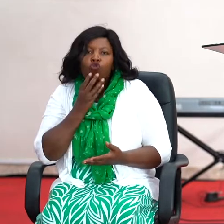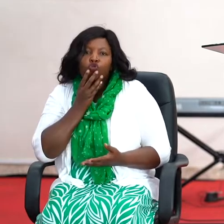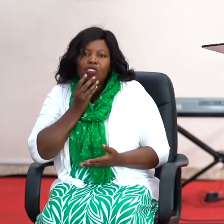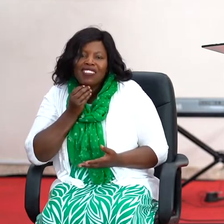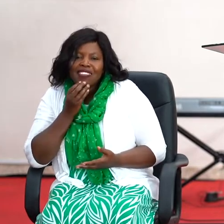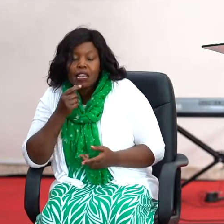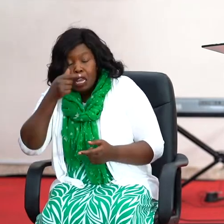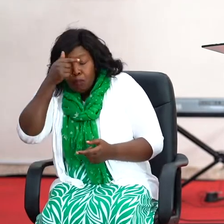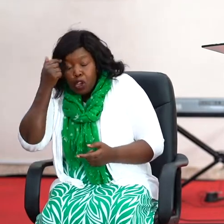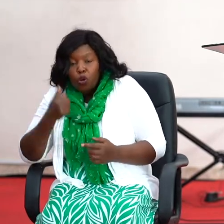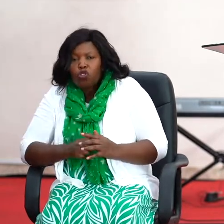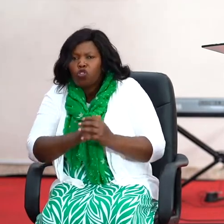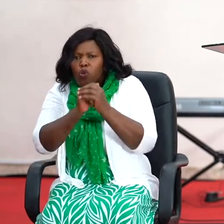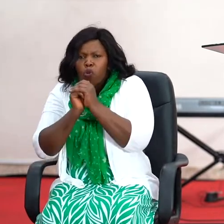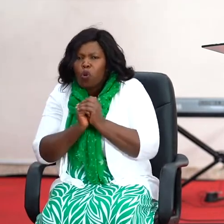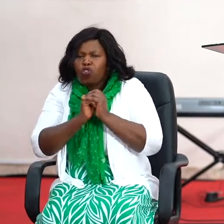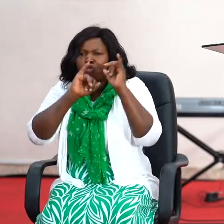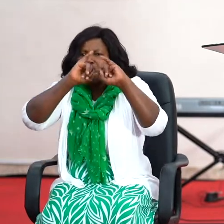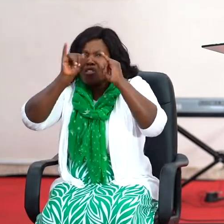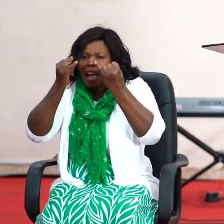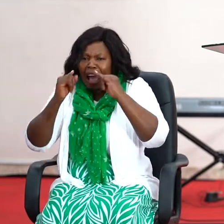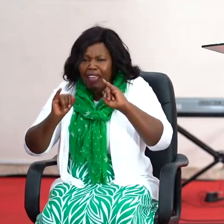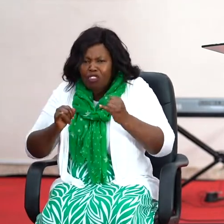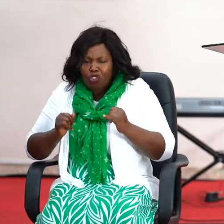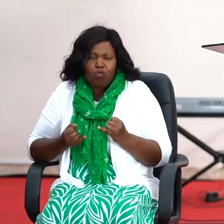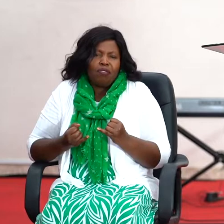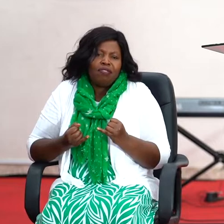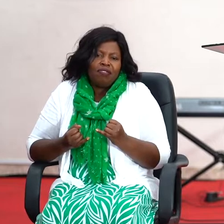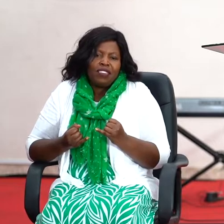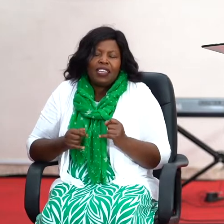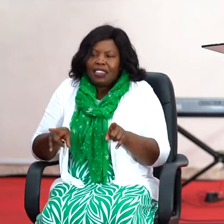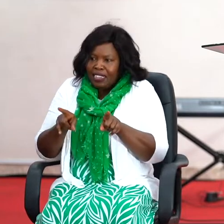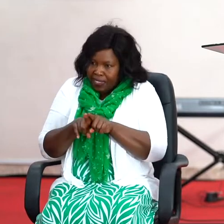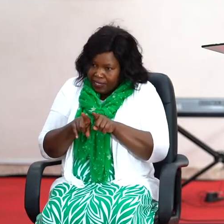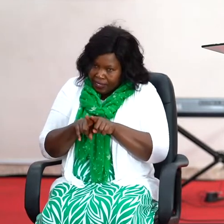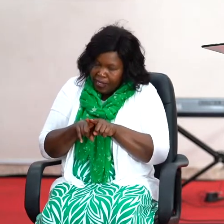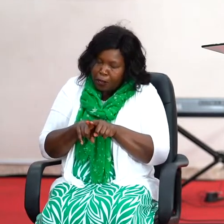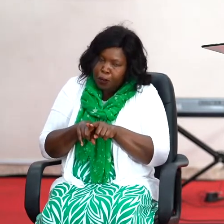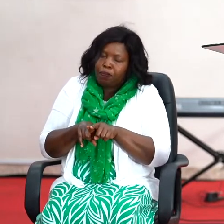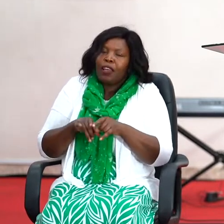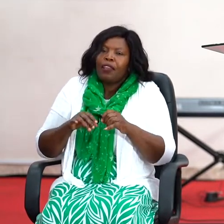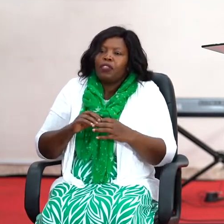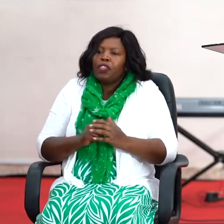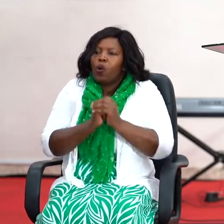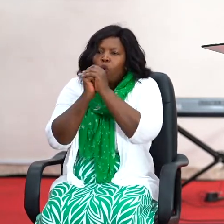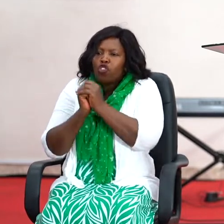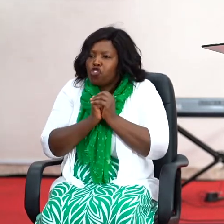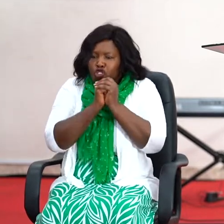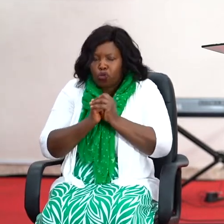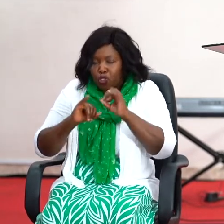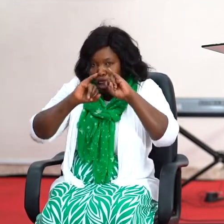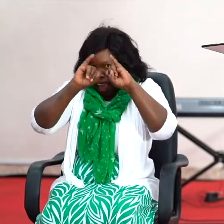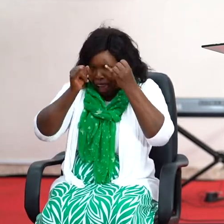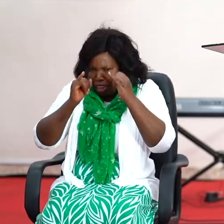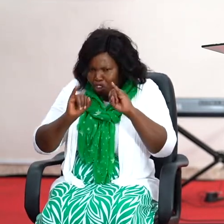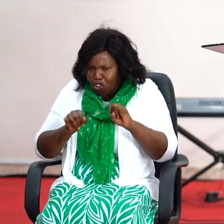they worshipped gods who are not Jehovah. And also, they worshipped idols. And